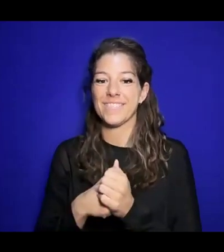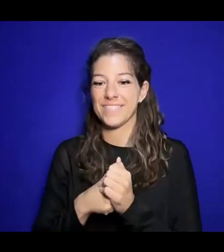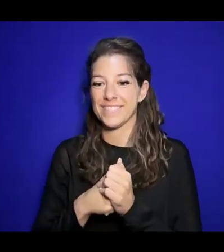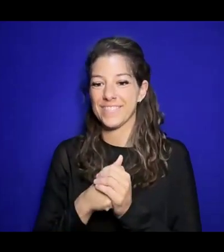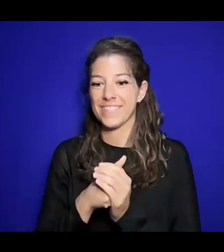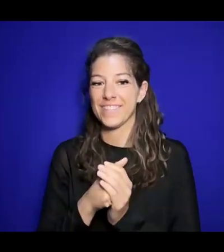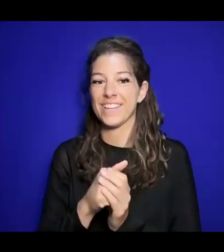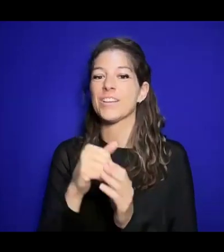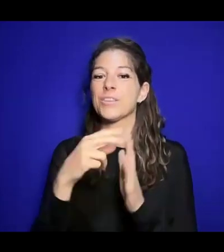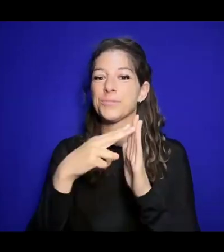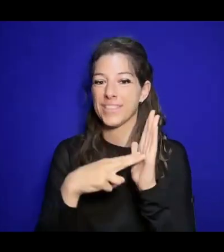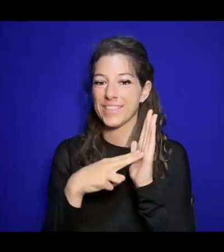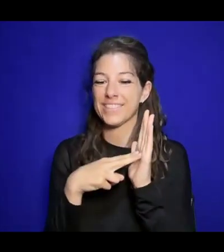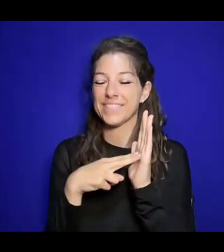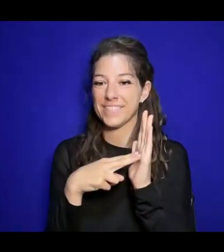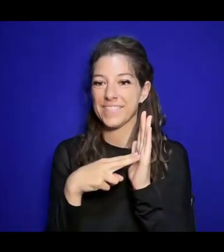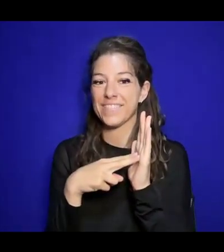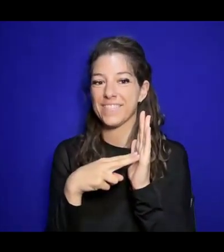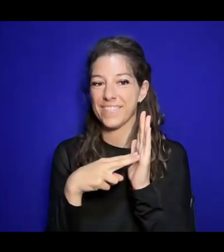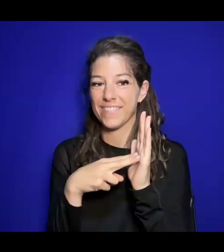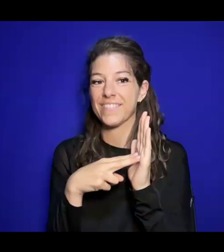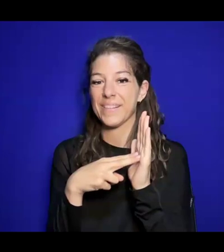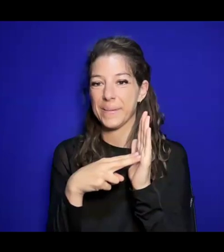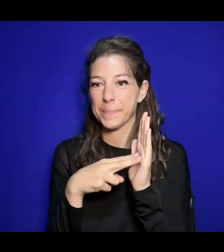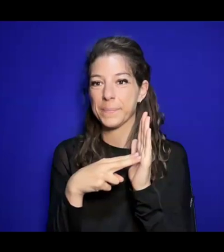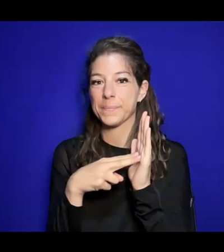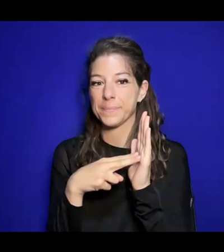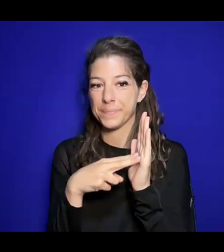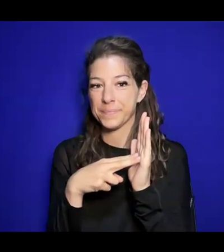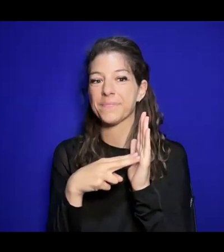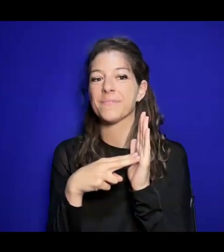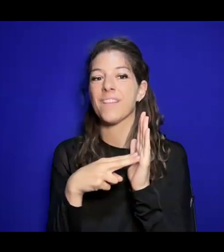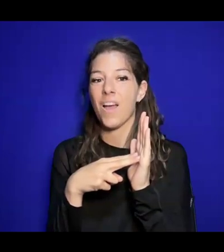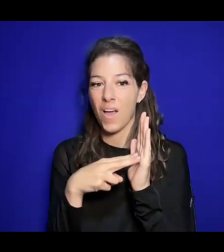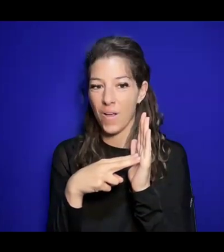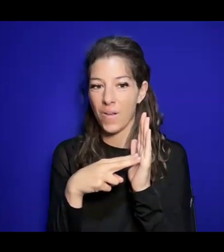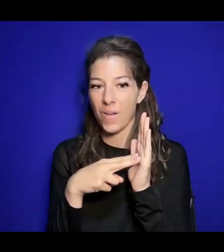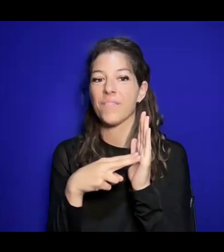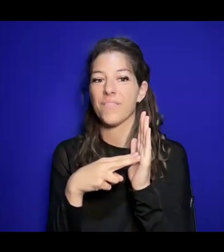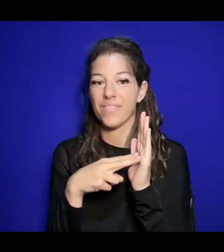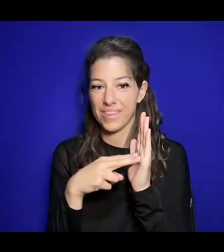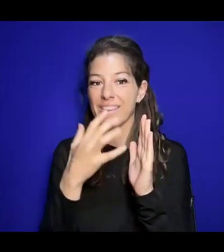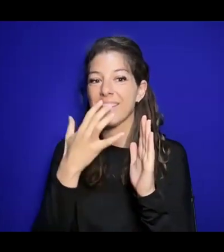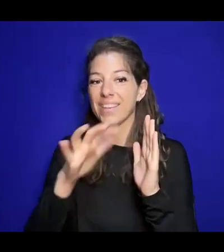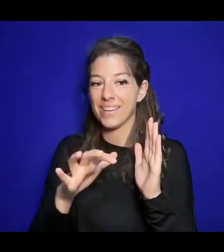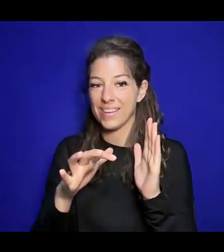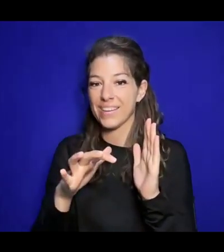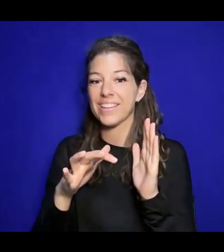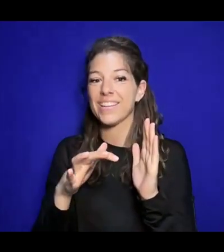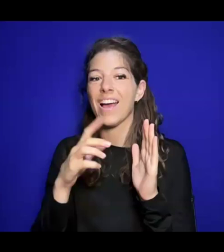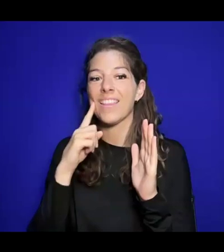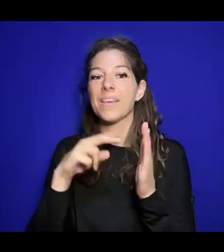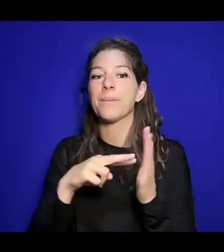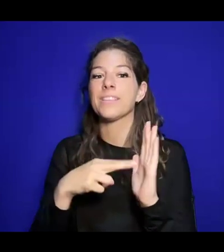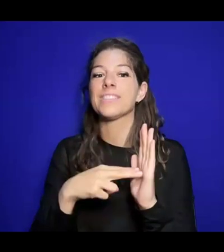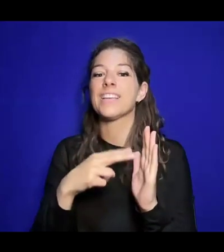Peter. He said, yes, he hated the pool for PT. He was in a heated, where that it's, I think he means